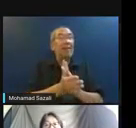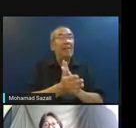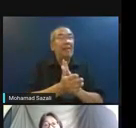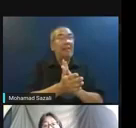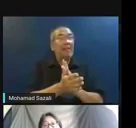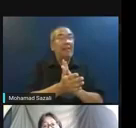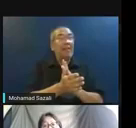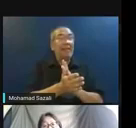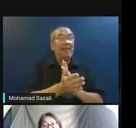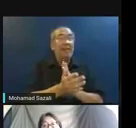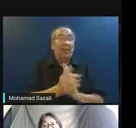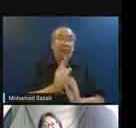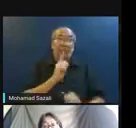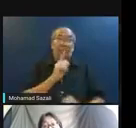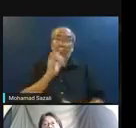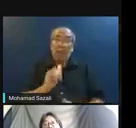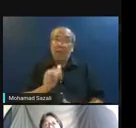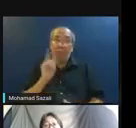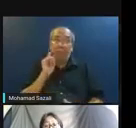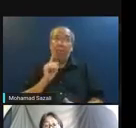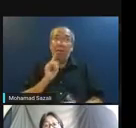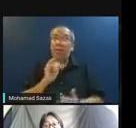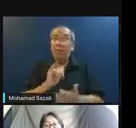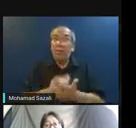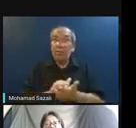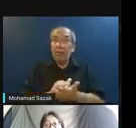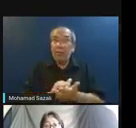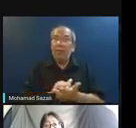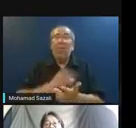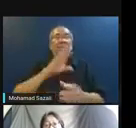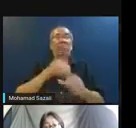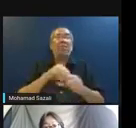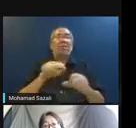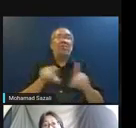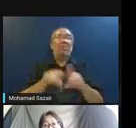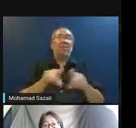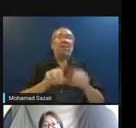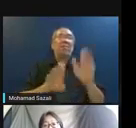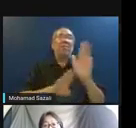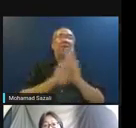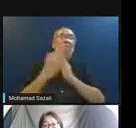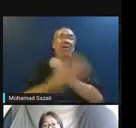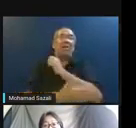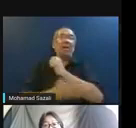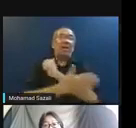So basically, all of these are related to our country's development.